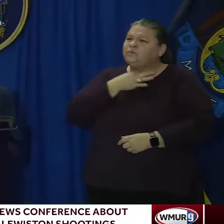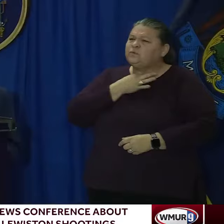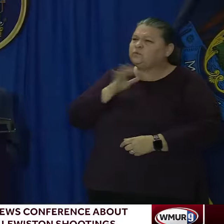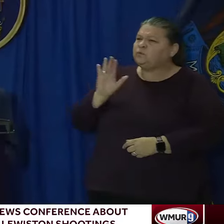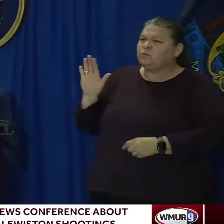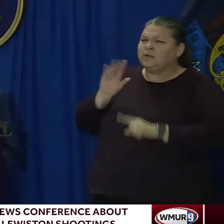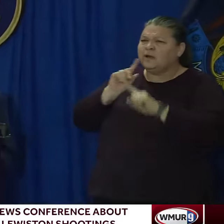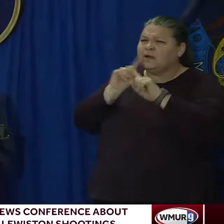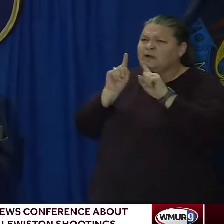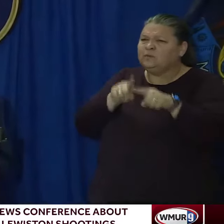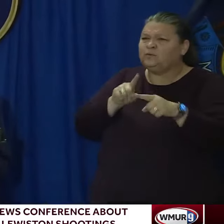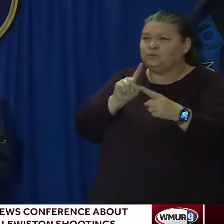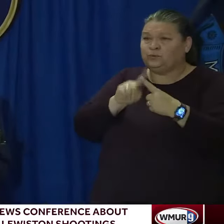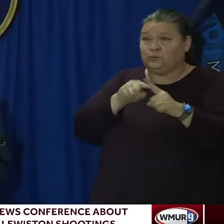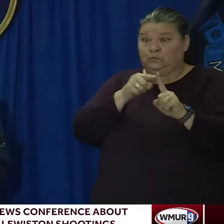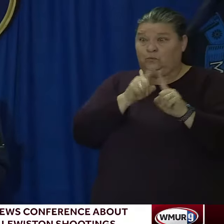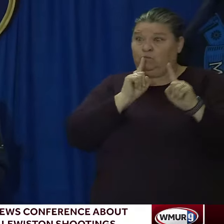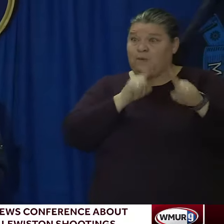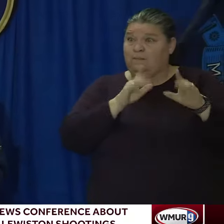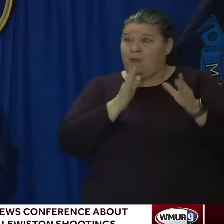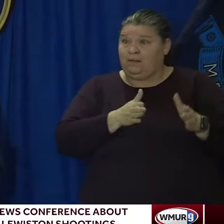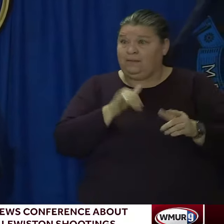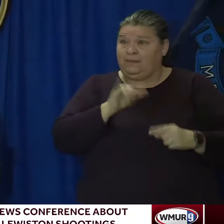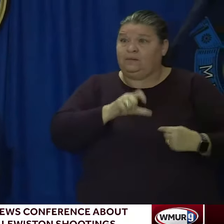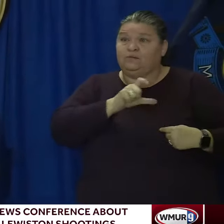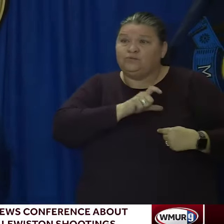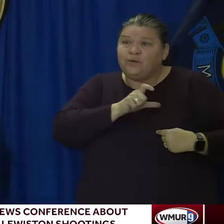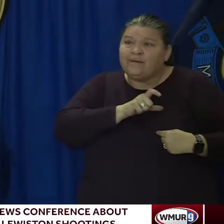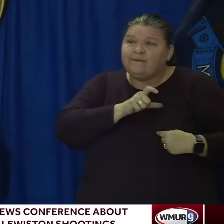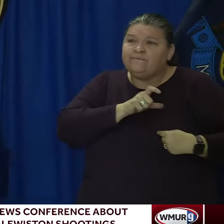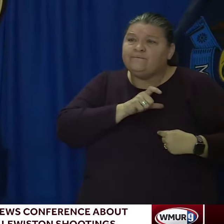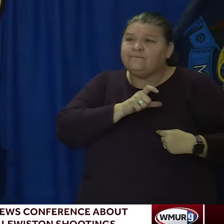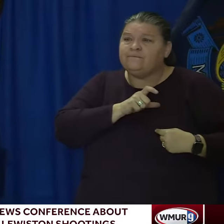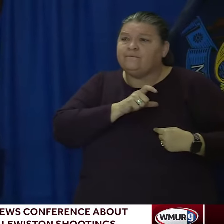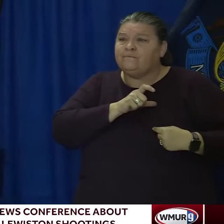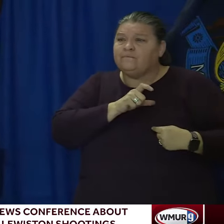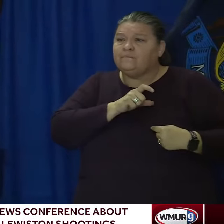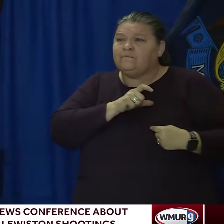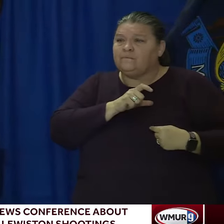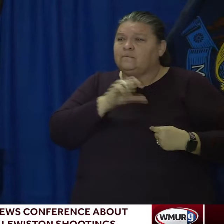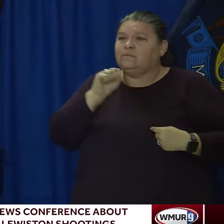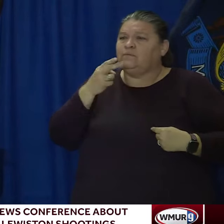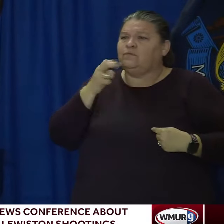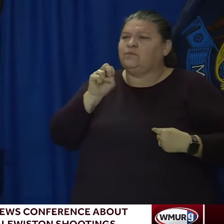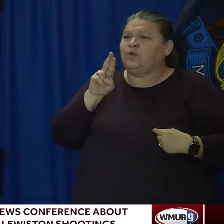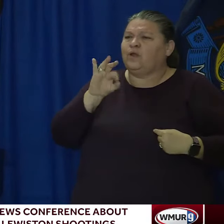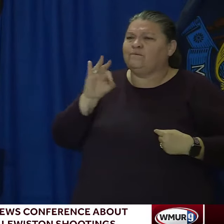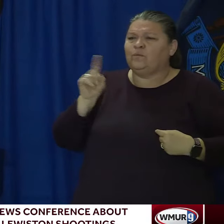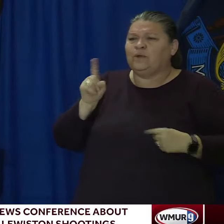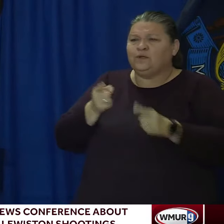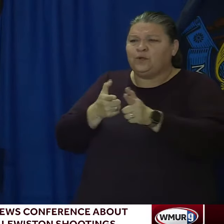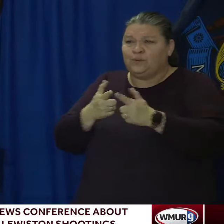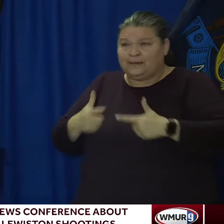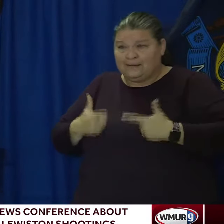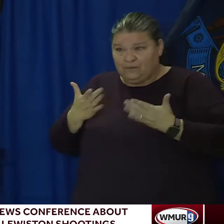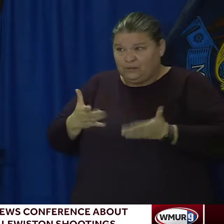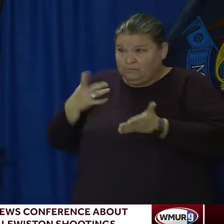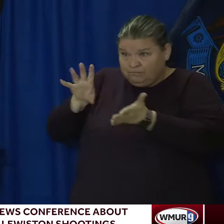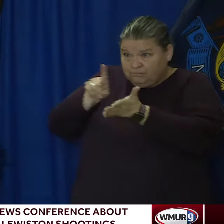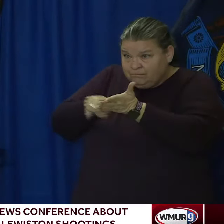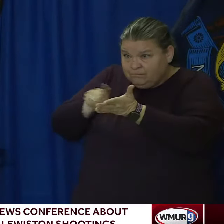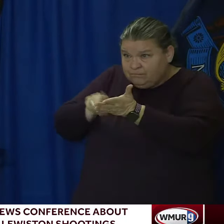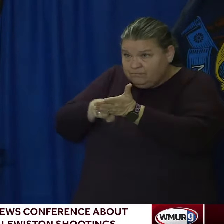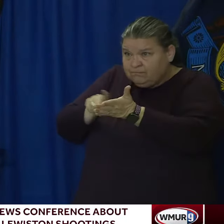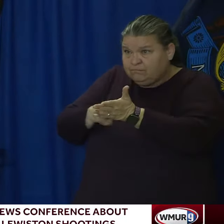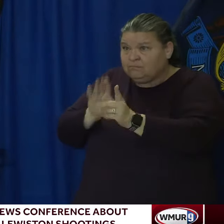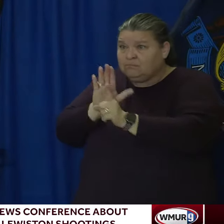our reporting that the sheriff there, where the shooter lived, had investigated him, had been to his home,